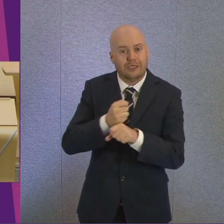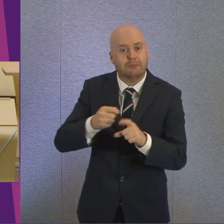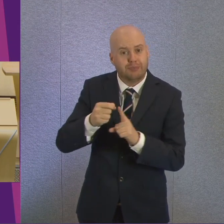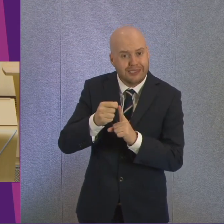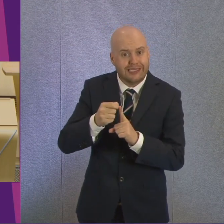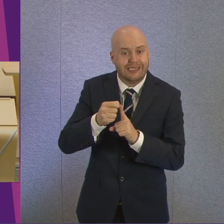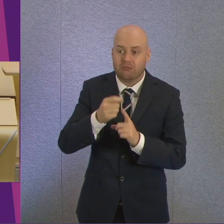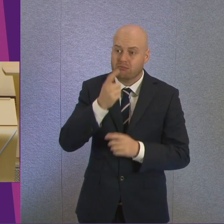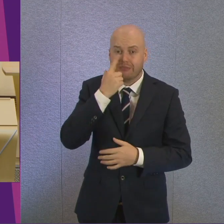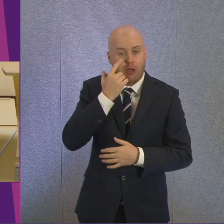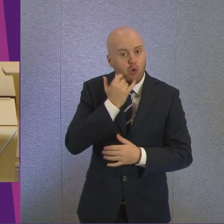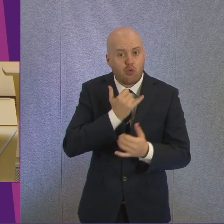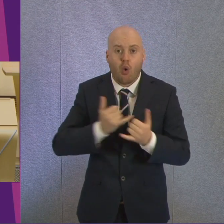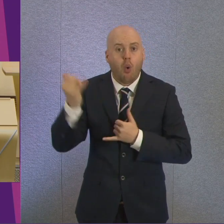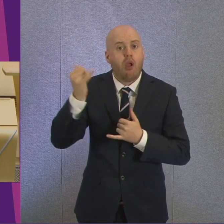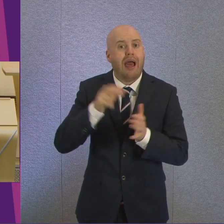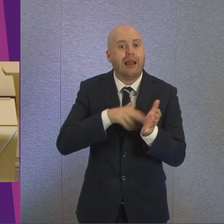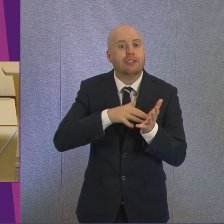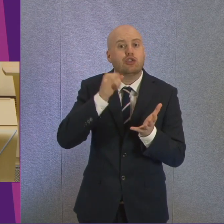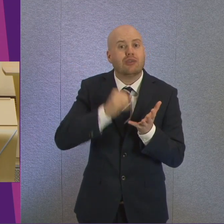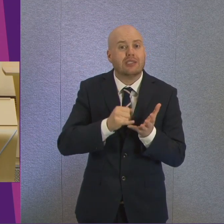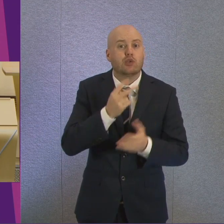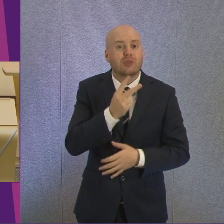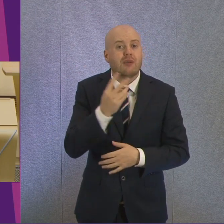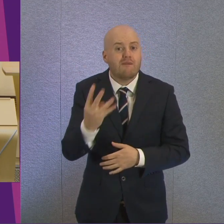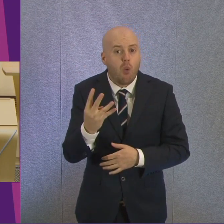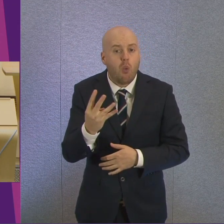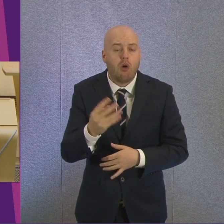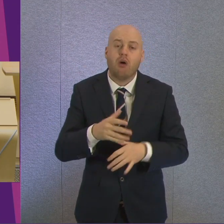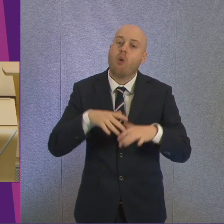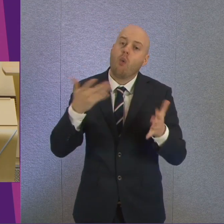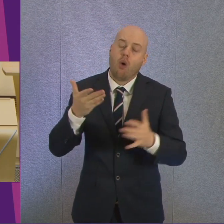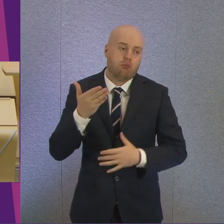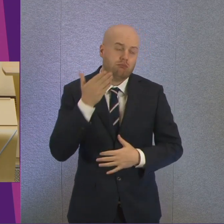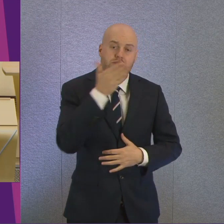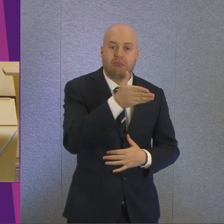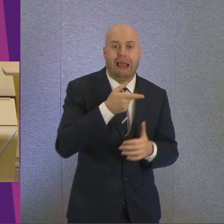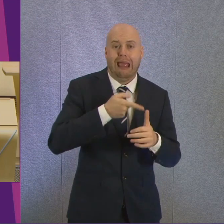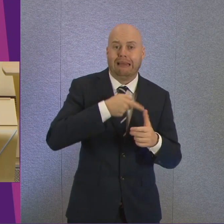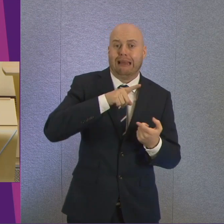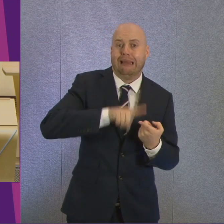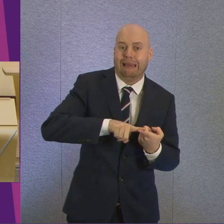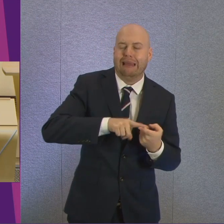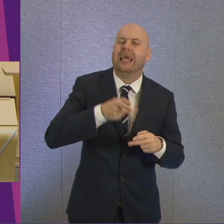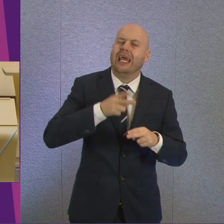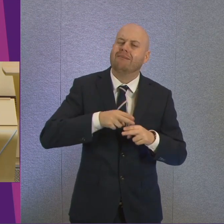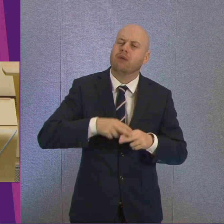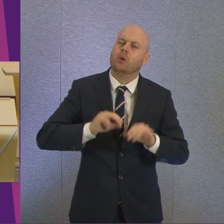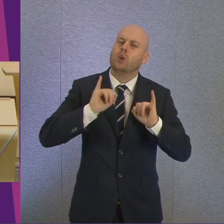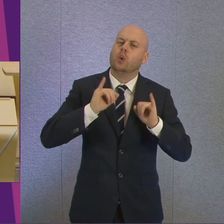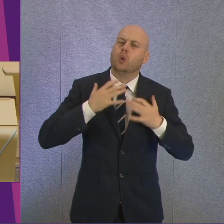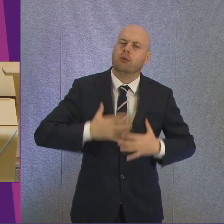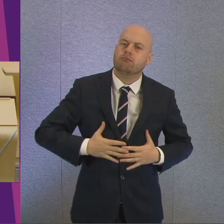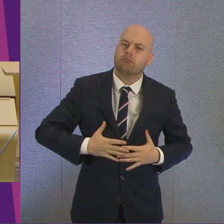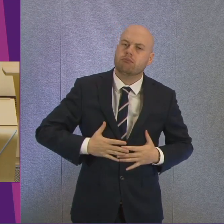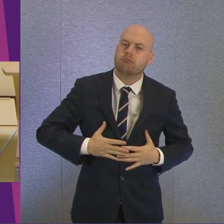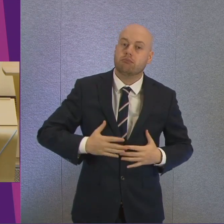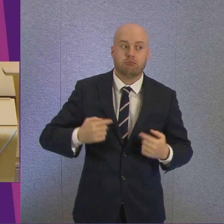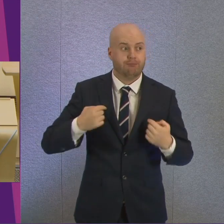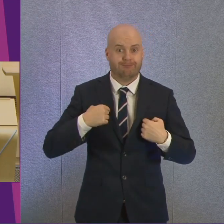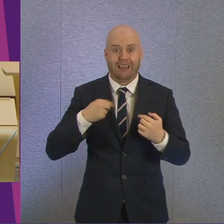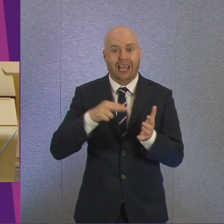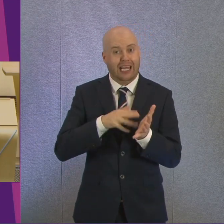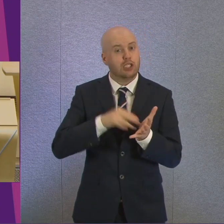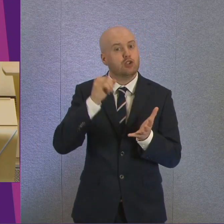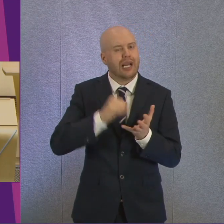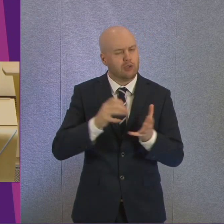NHS 24 or attending A&E for urgent symptoms. The NHS is ready to cope with COVID. It is coping